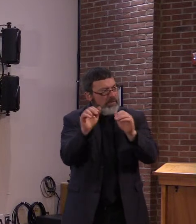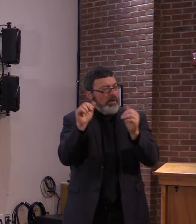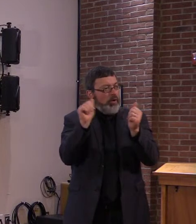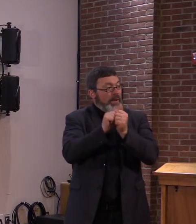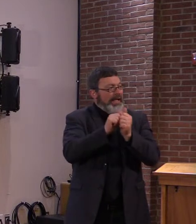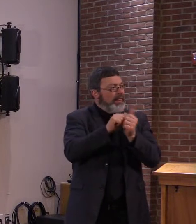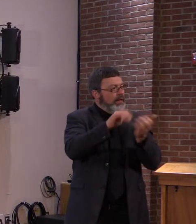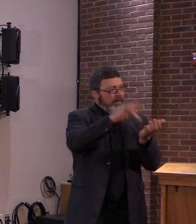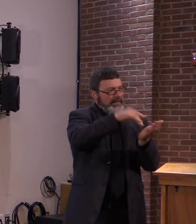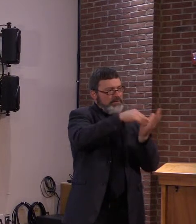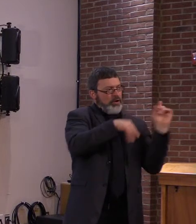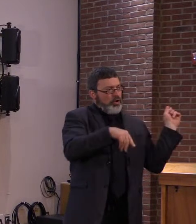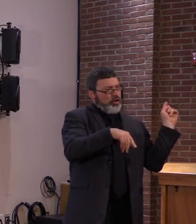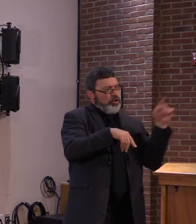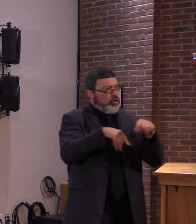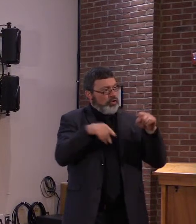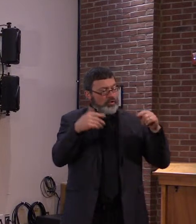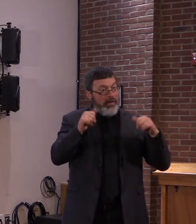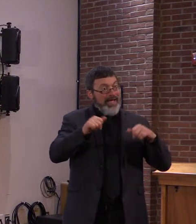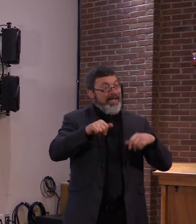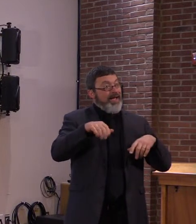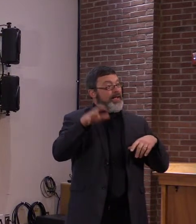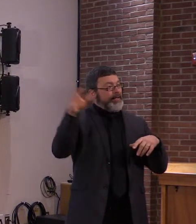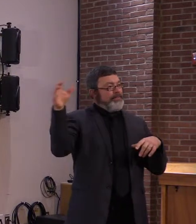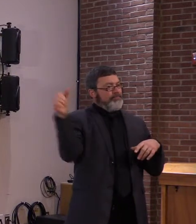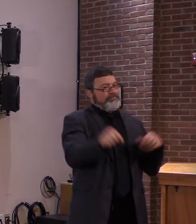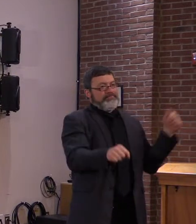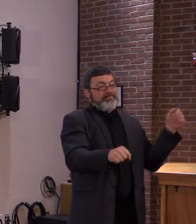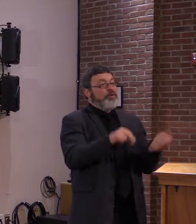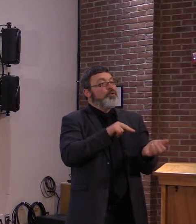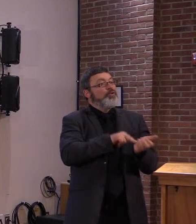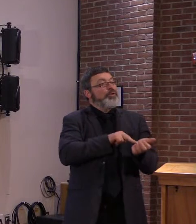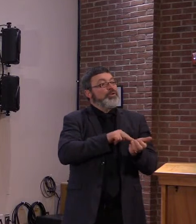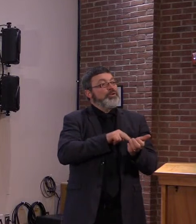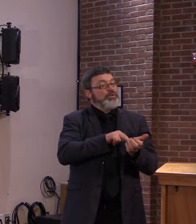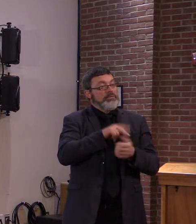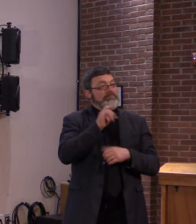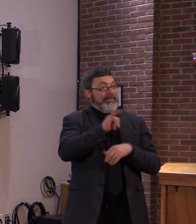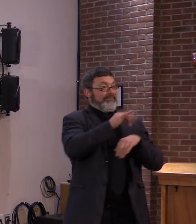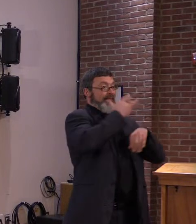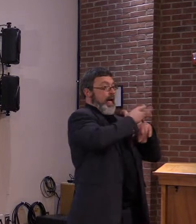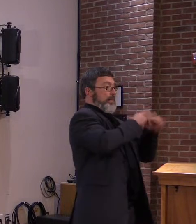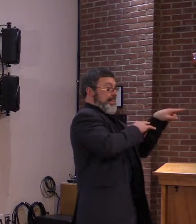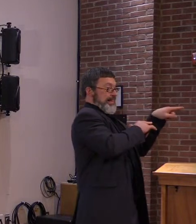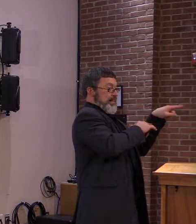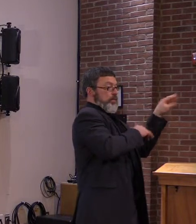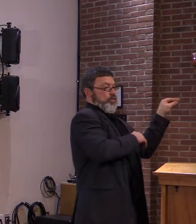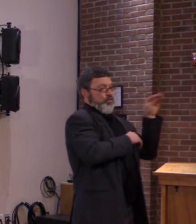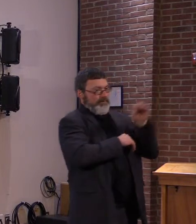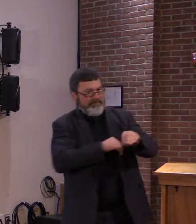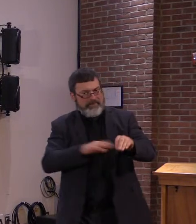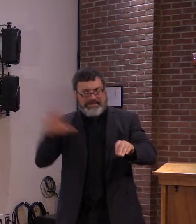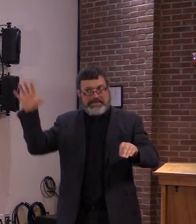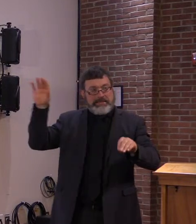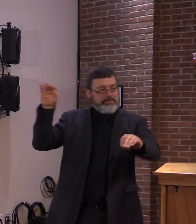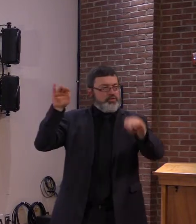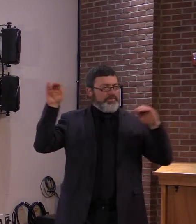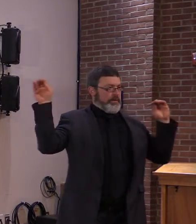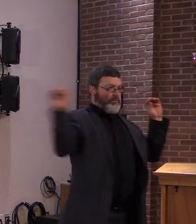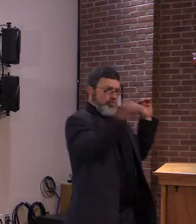starting to pile up. There's over 2,000 here in Vermont, but nationally, of course, a lot more. People saying, "Oh, I don't have to wear a